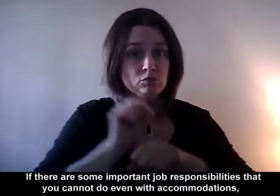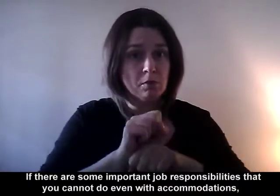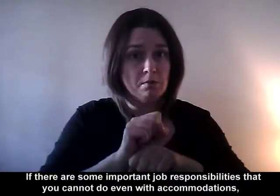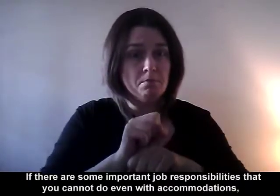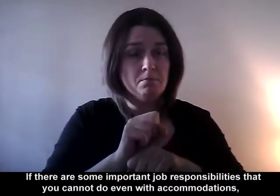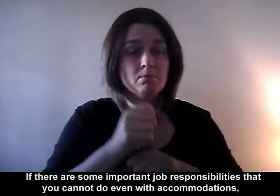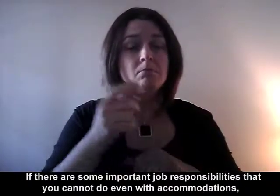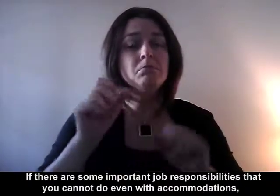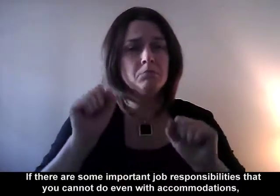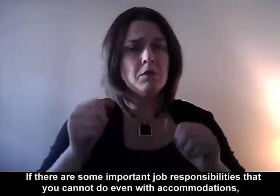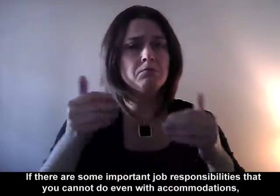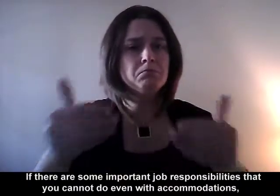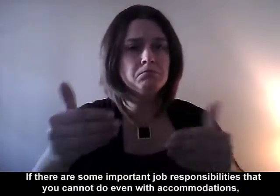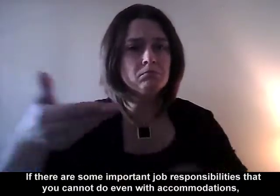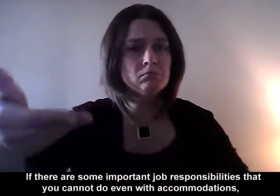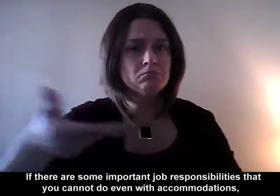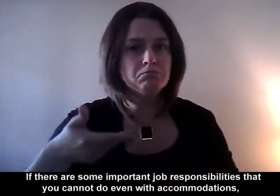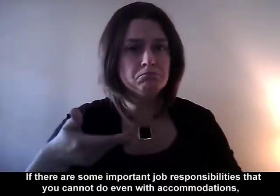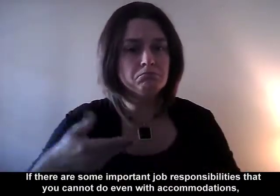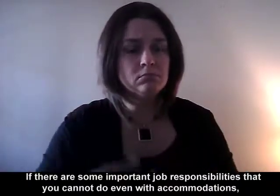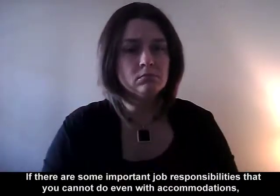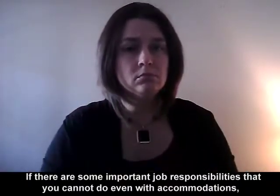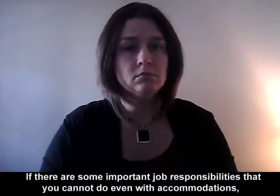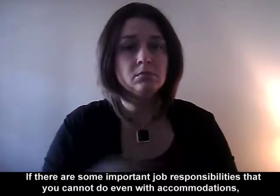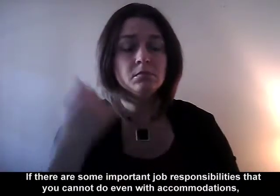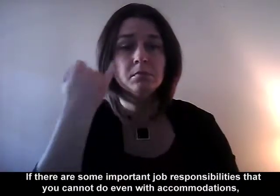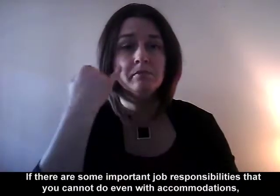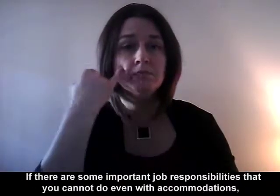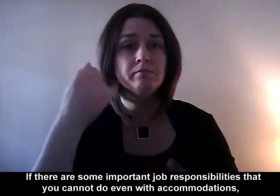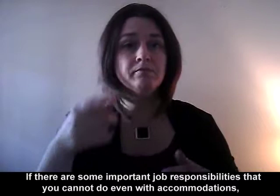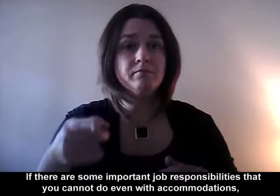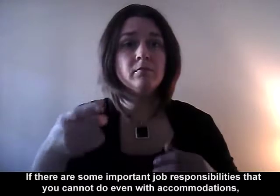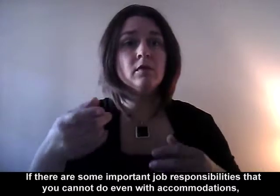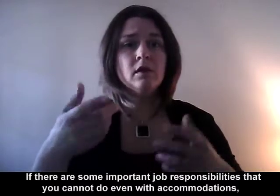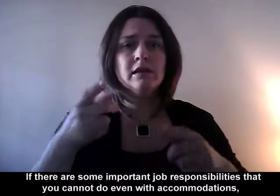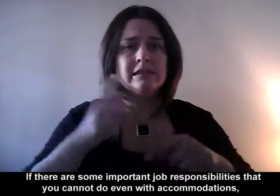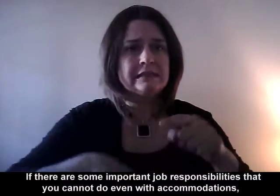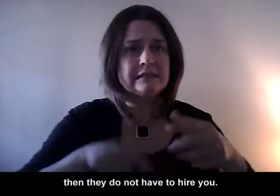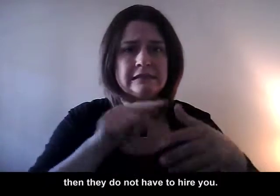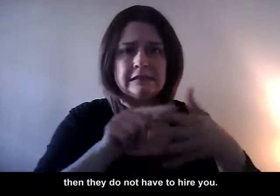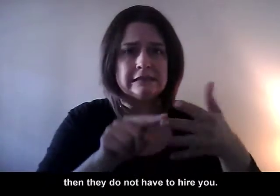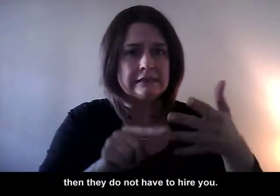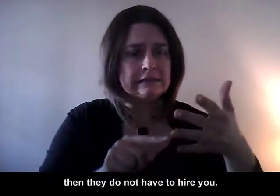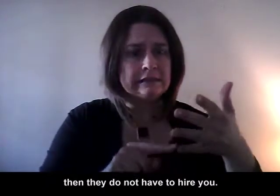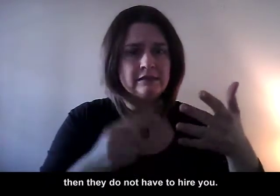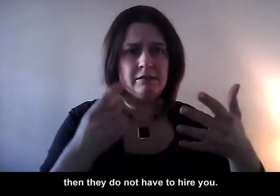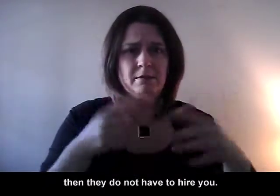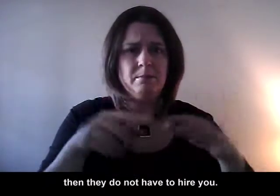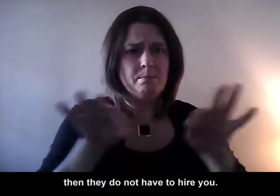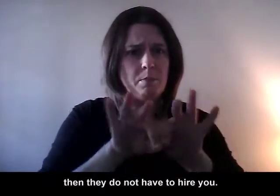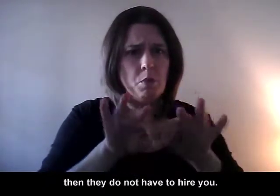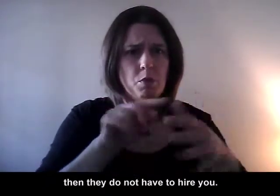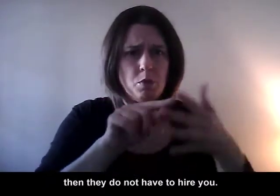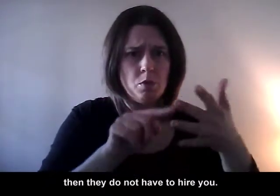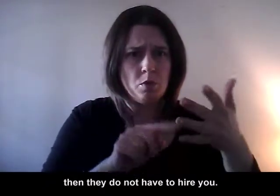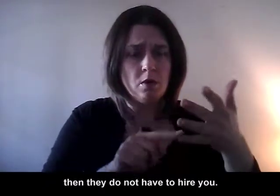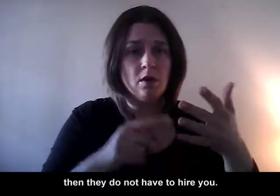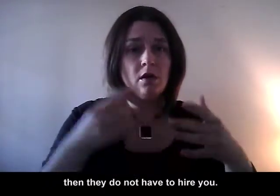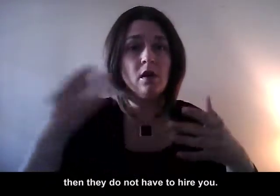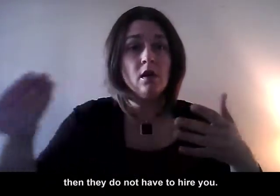there are some important job responsibilities that you cannot do even with accommodations, then they do not have to hire you.